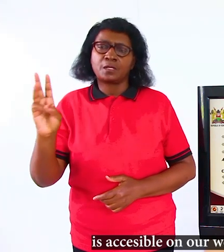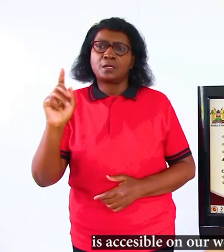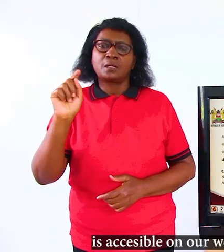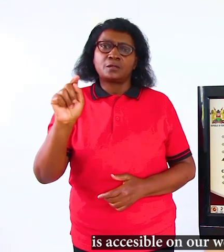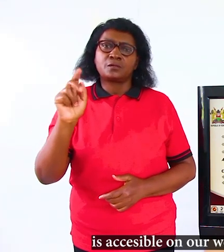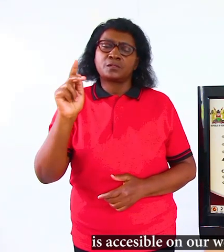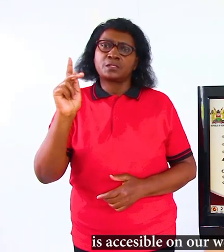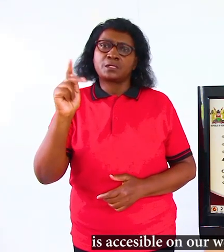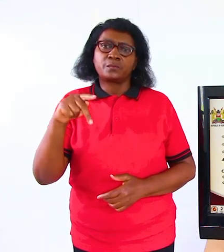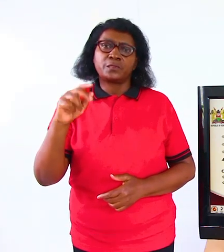www.kpc.co.ke.